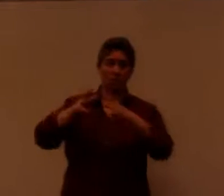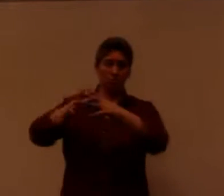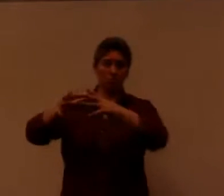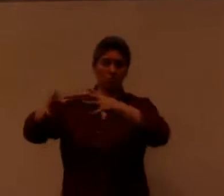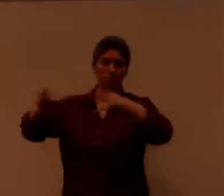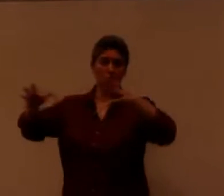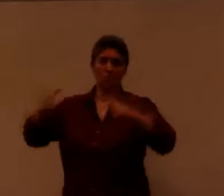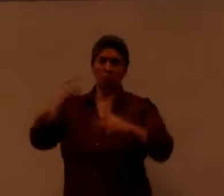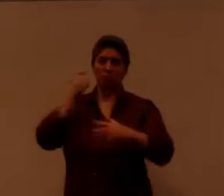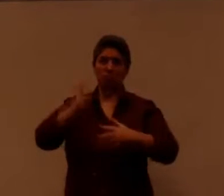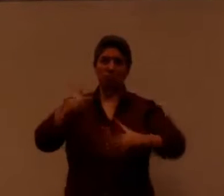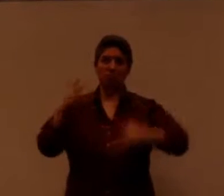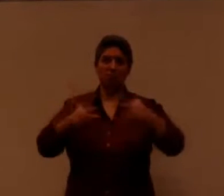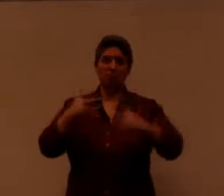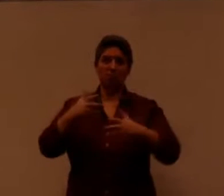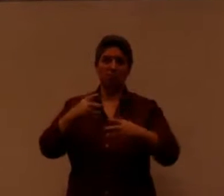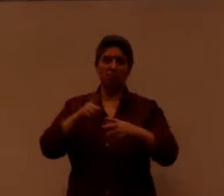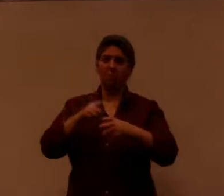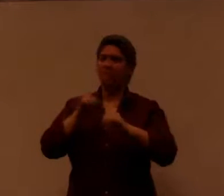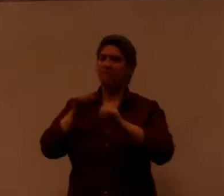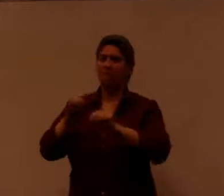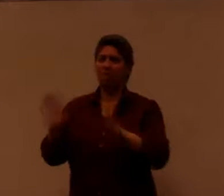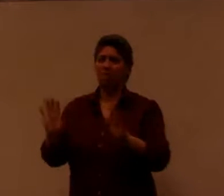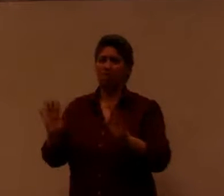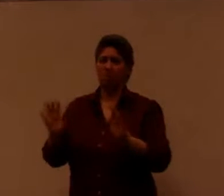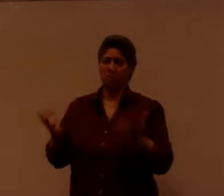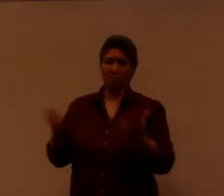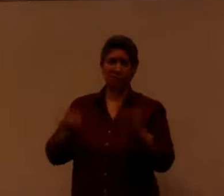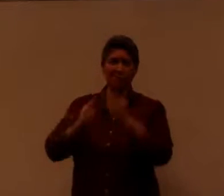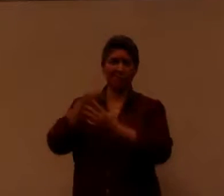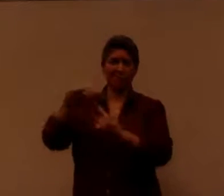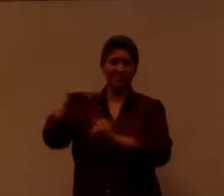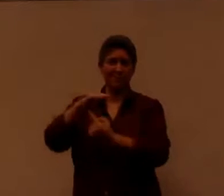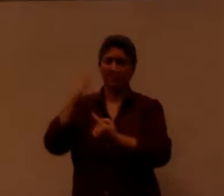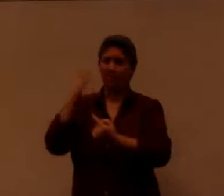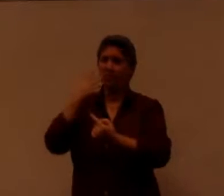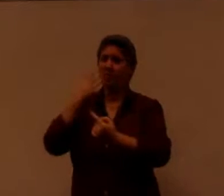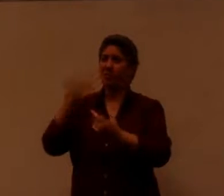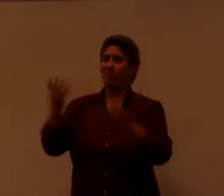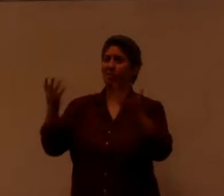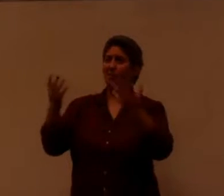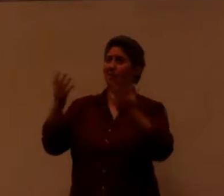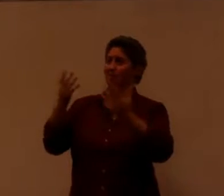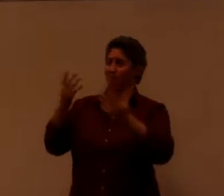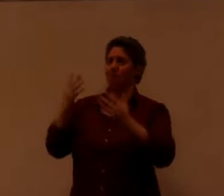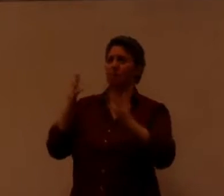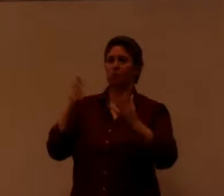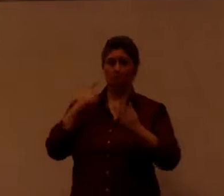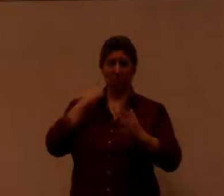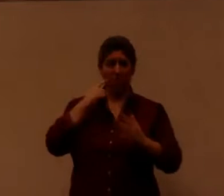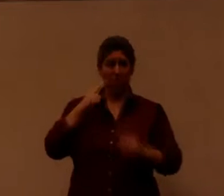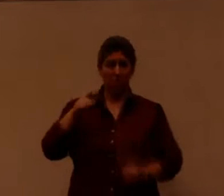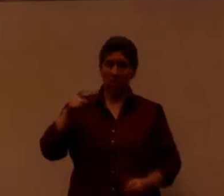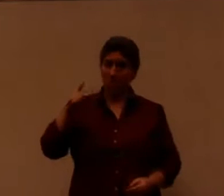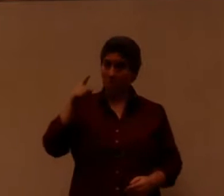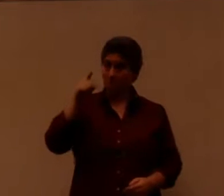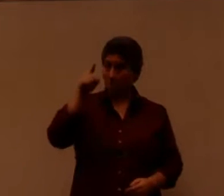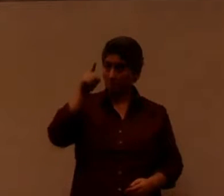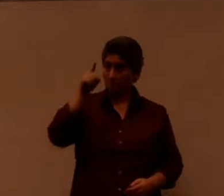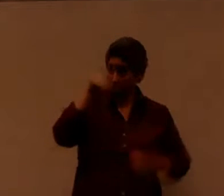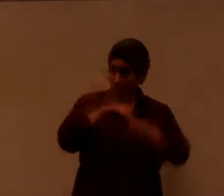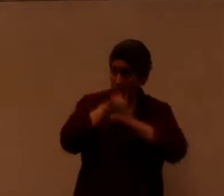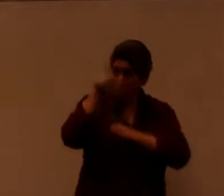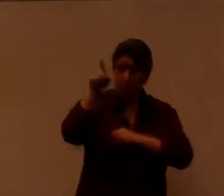I think the point that was critical, we see there's a growing number of young people who maybe aren't able to use ESL because of their school situation